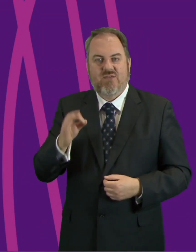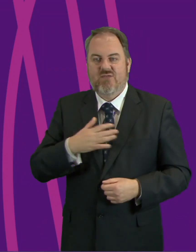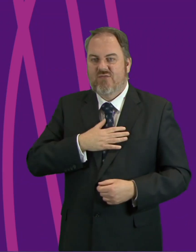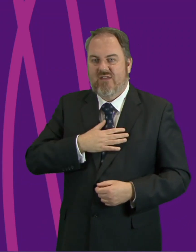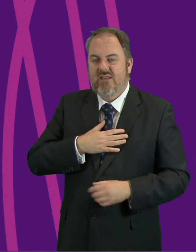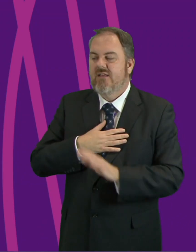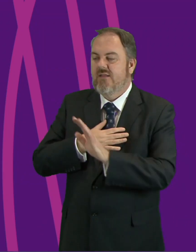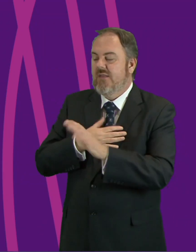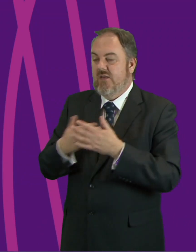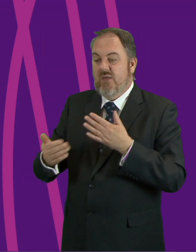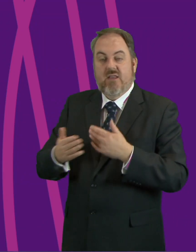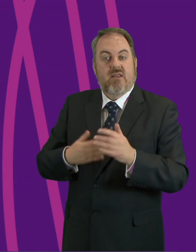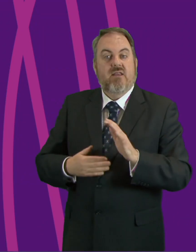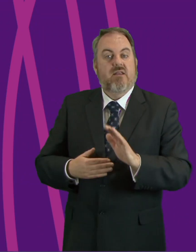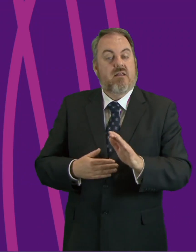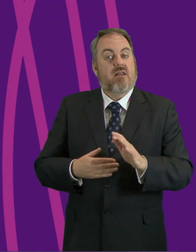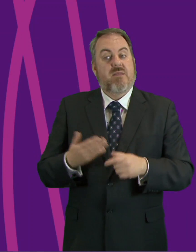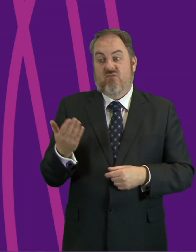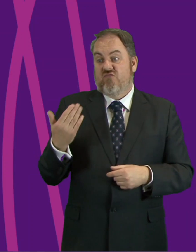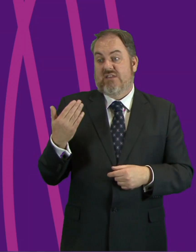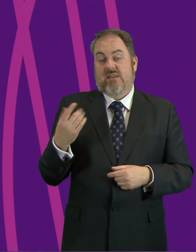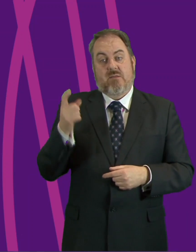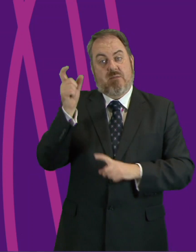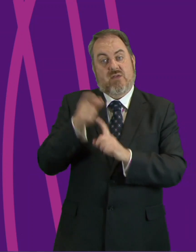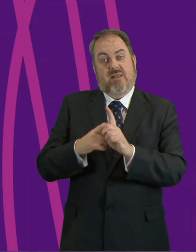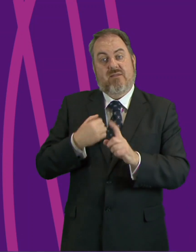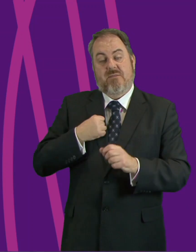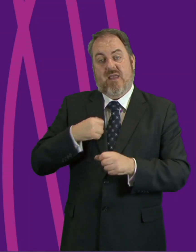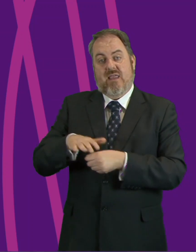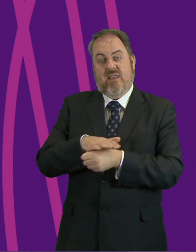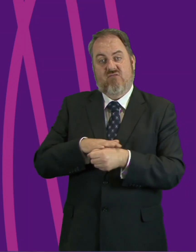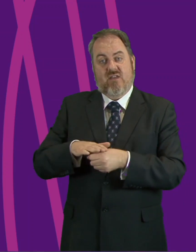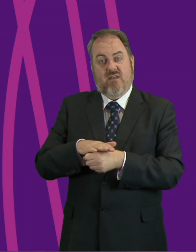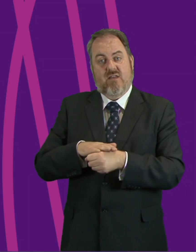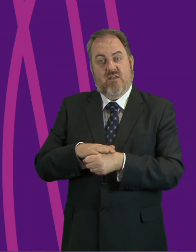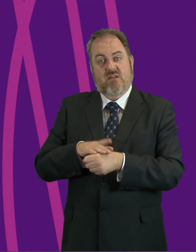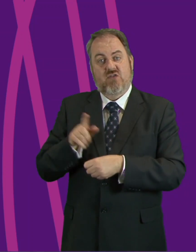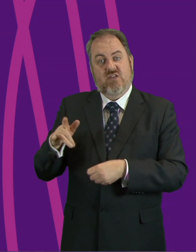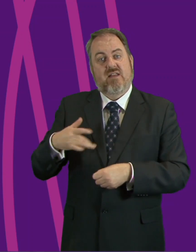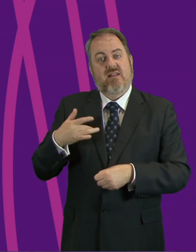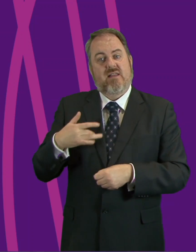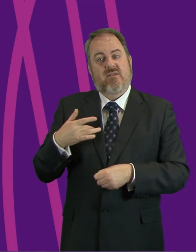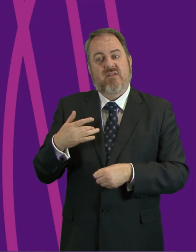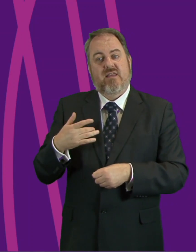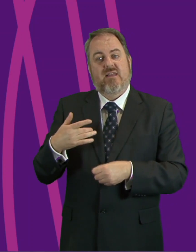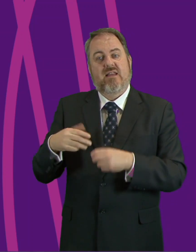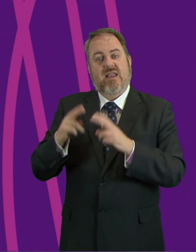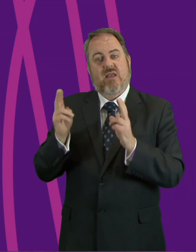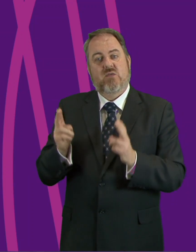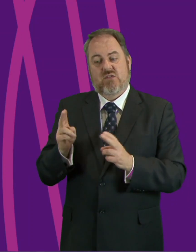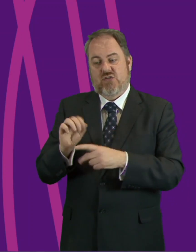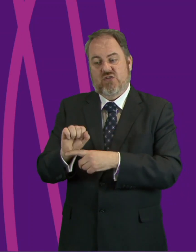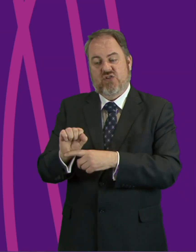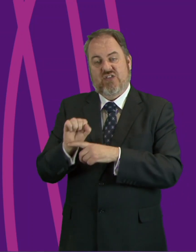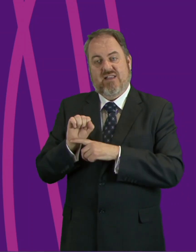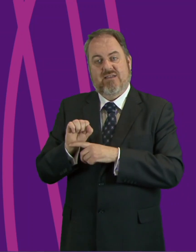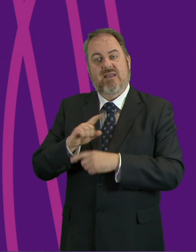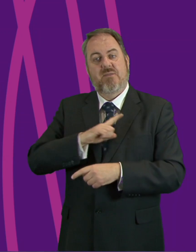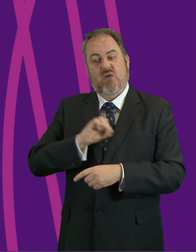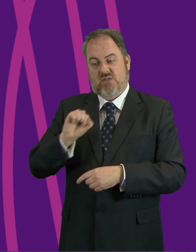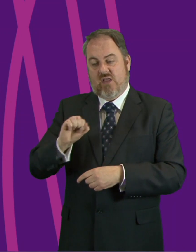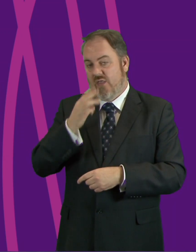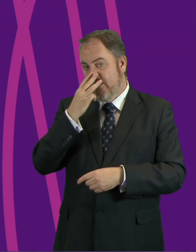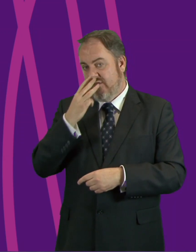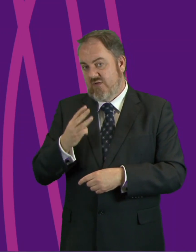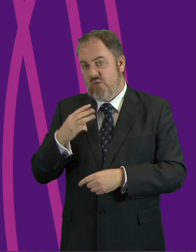been contacted by a constituent who, with her family, is shielding as her 3-year-old son has cystic fibrosis, and